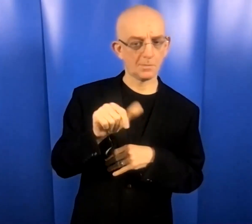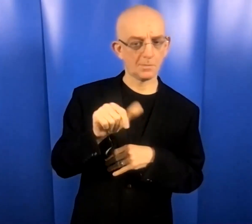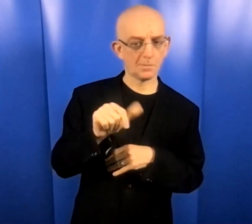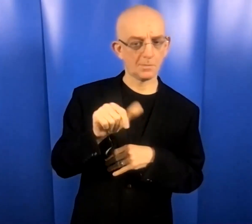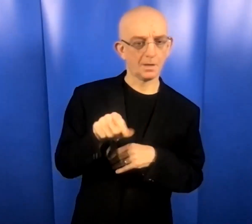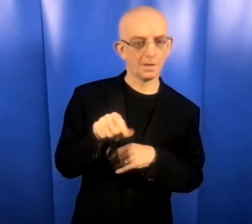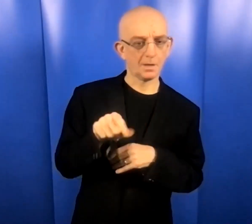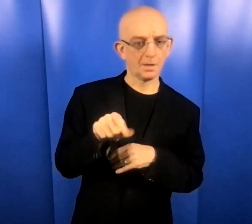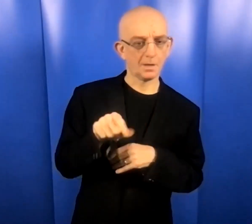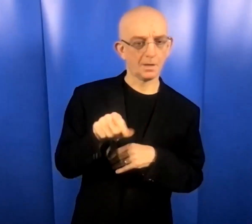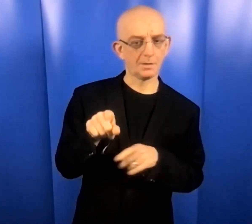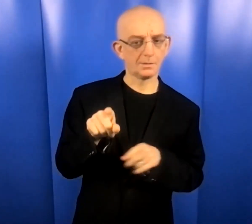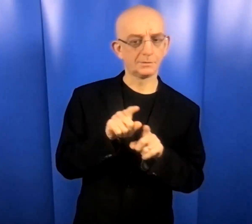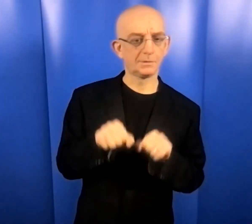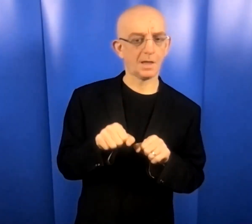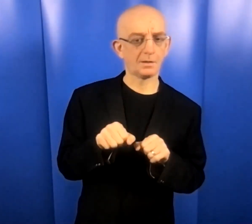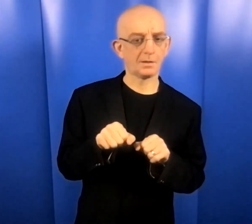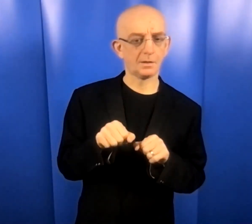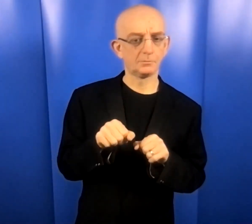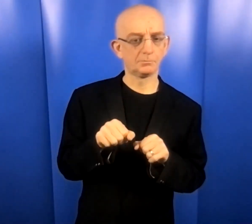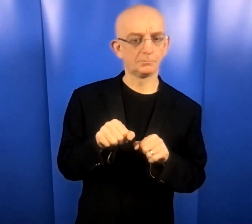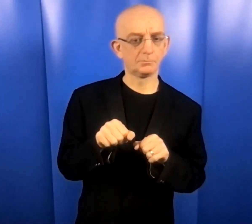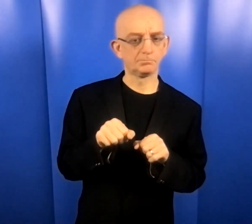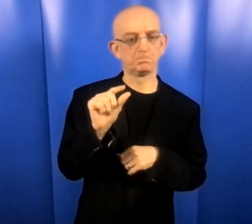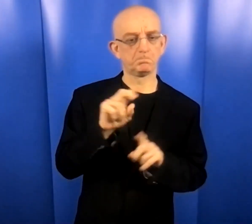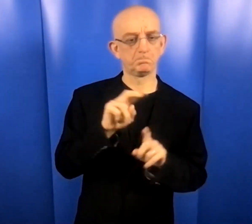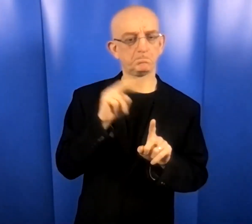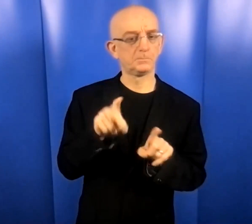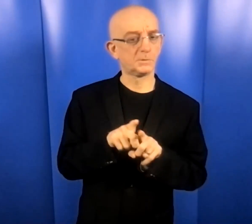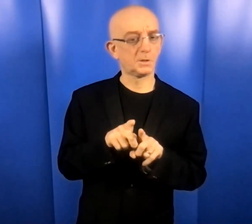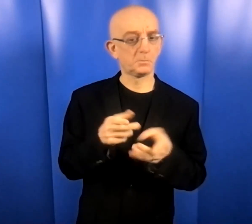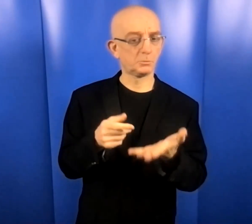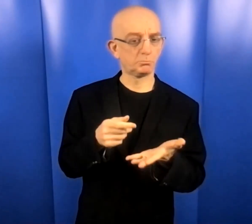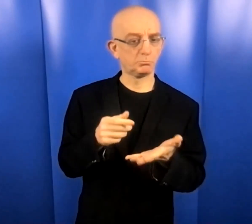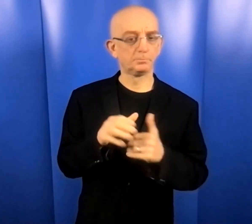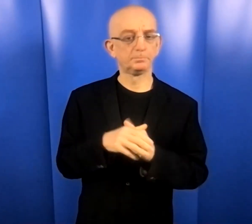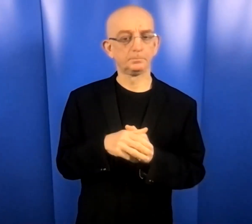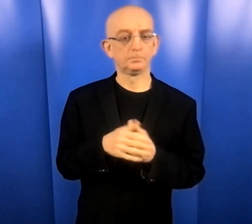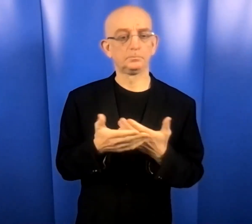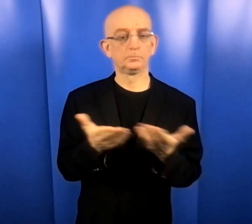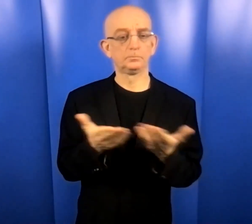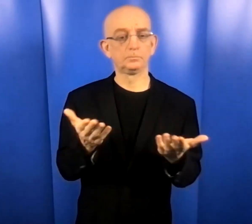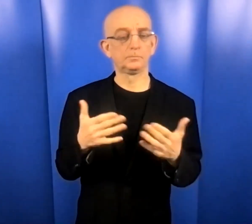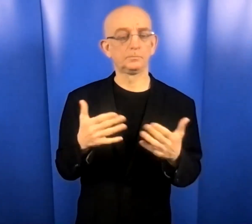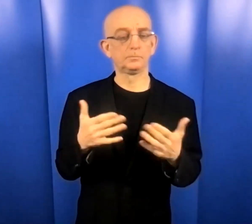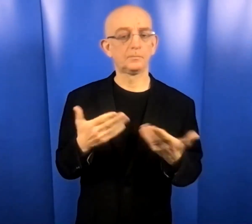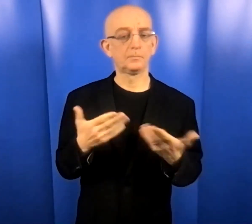good perspective on that as well. So who's happy to speak to that first?